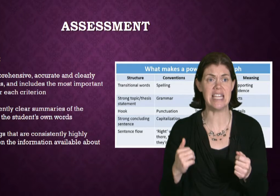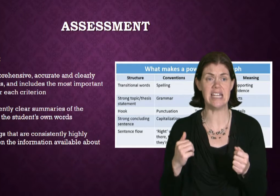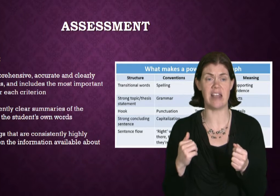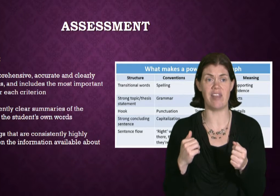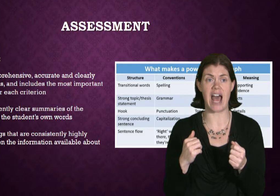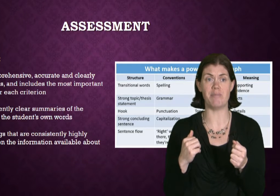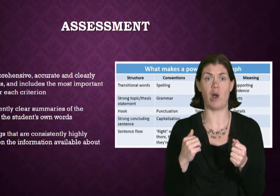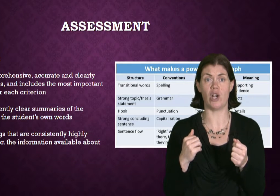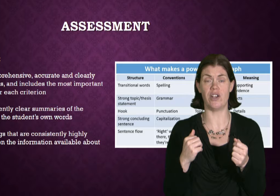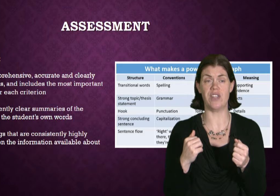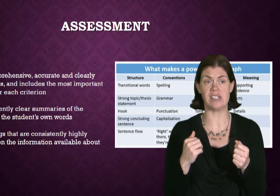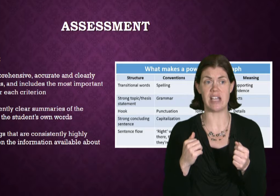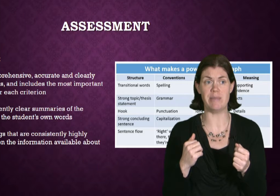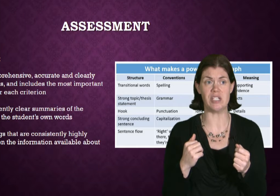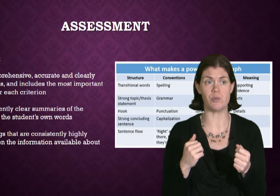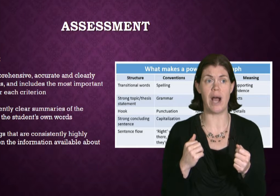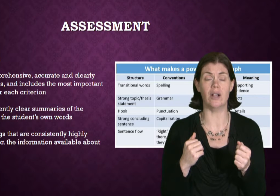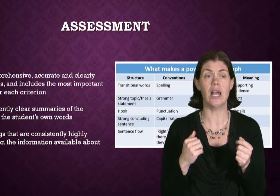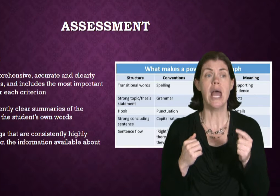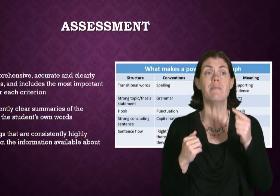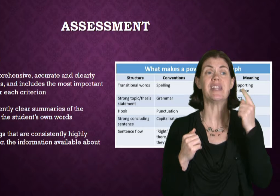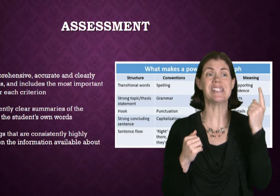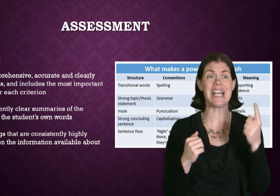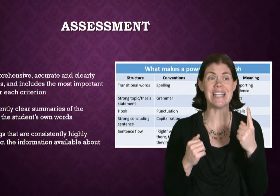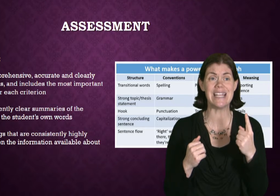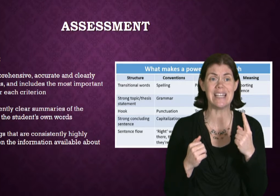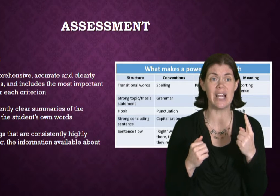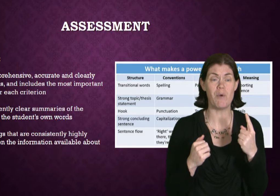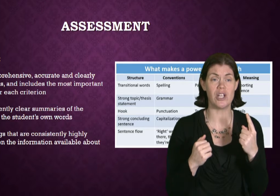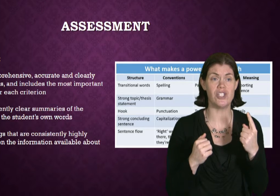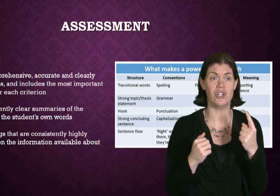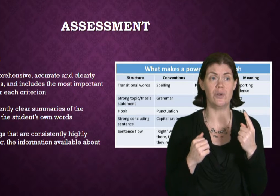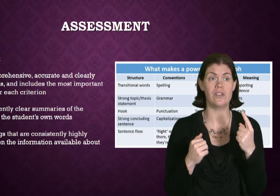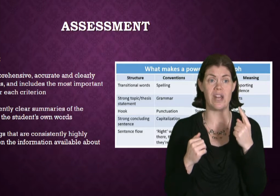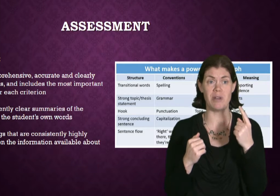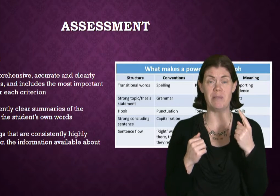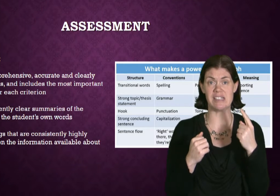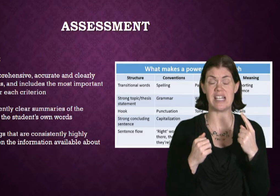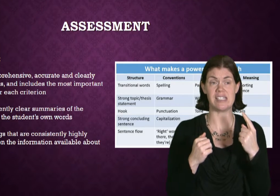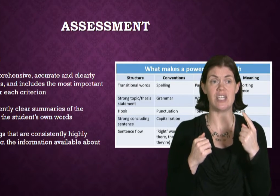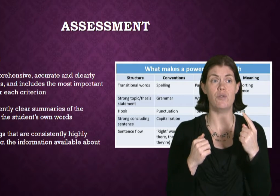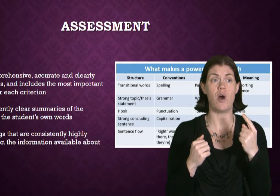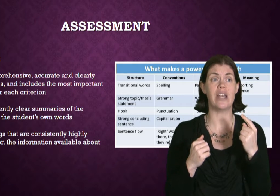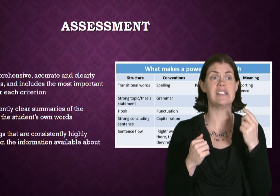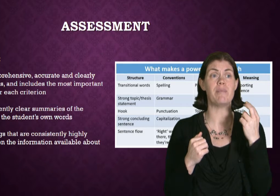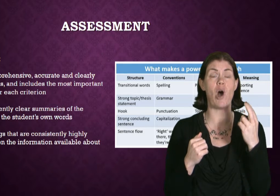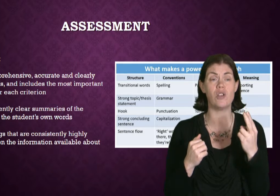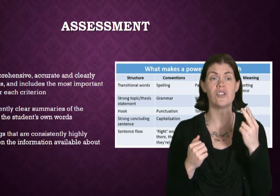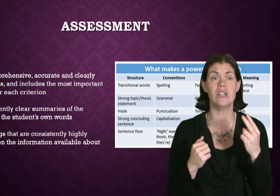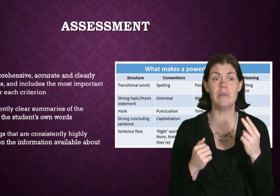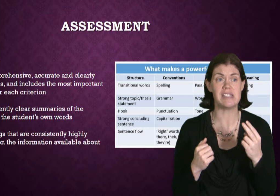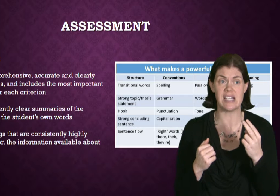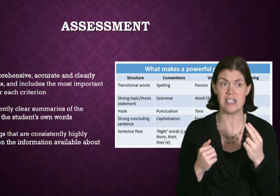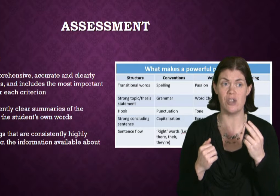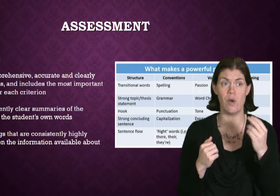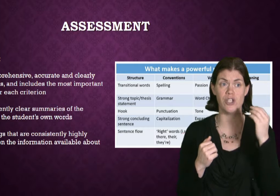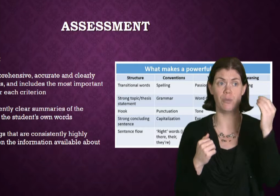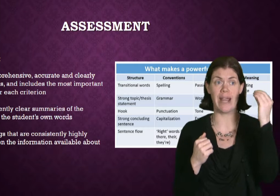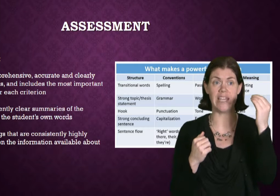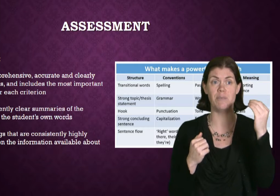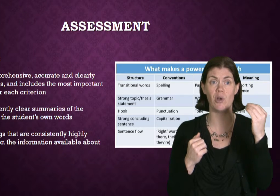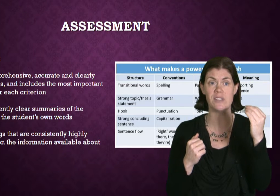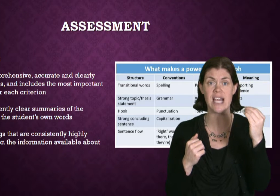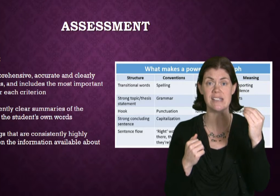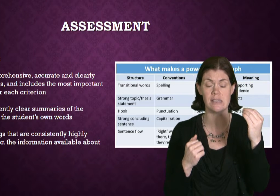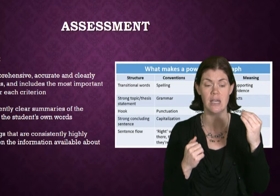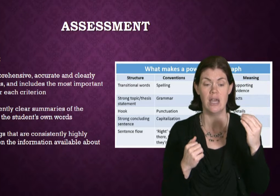is in that part of the assignment as well. But the second thing that I want to do that I'm going to be assessing you on is I'm also going to be assessing you on your